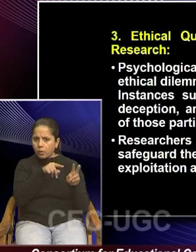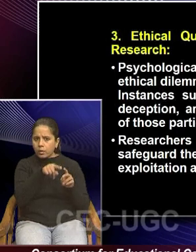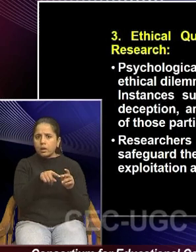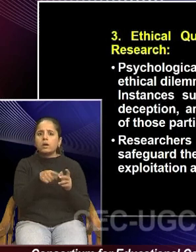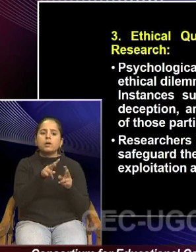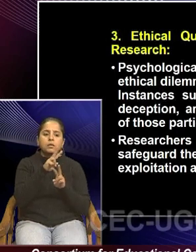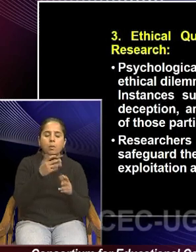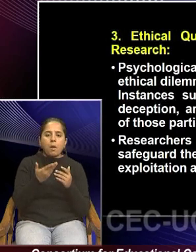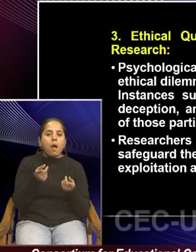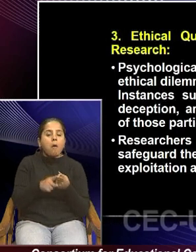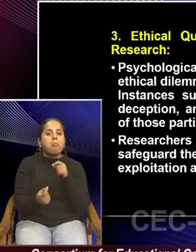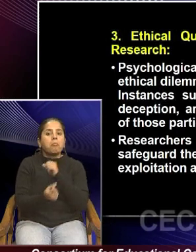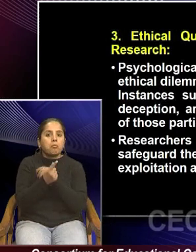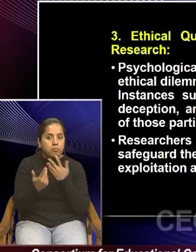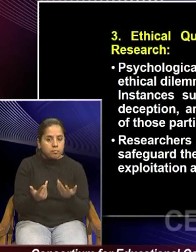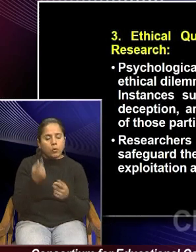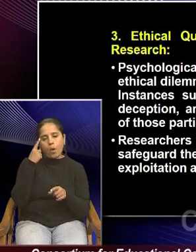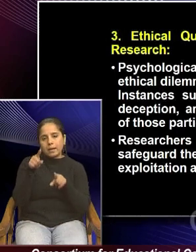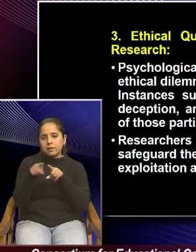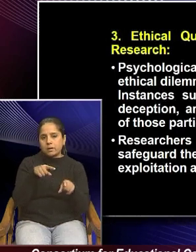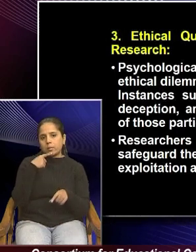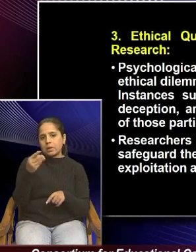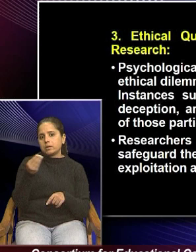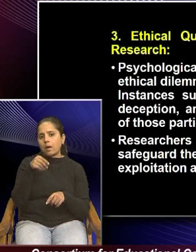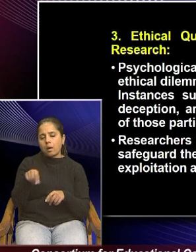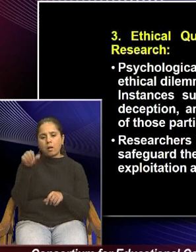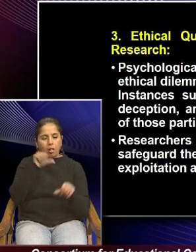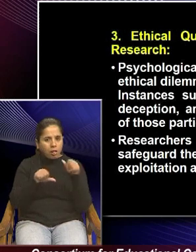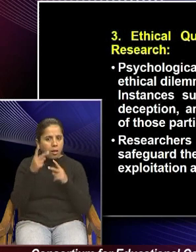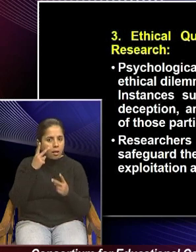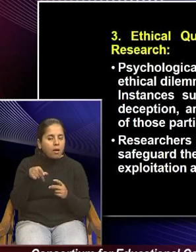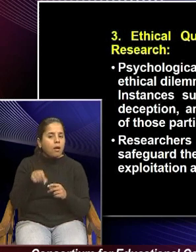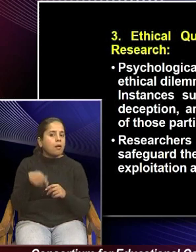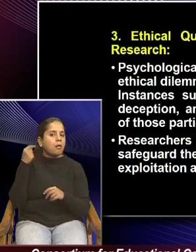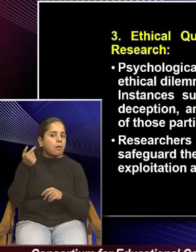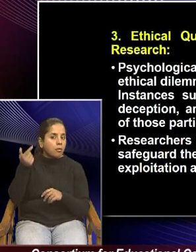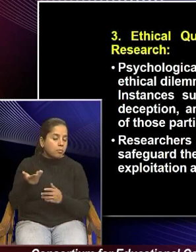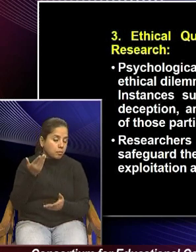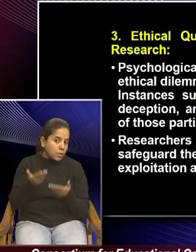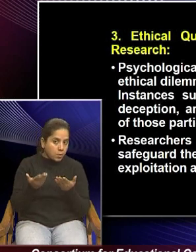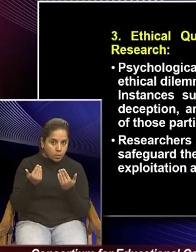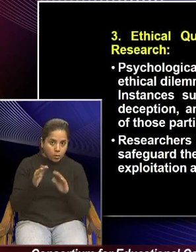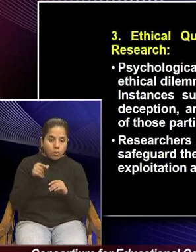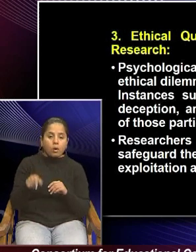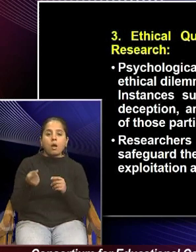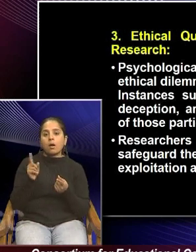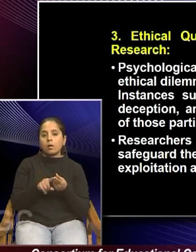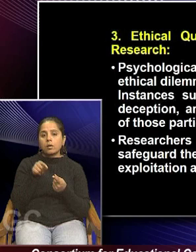may encounter. For example, in some of the experiment and instances, there may be instances